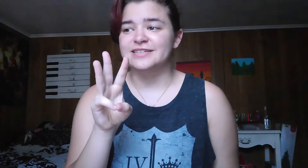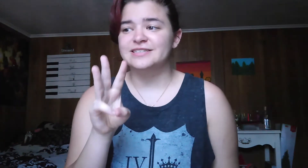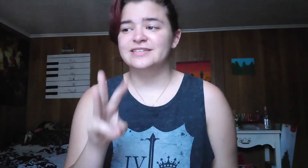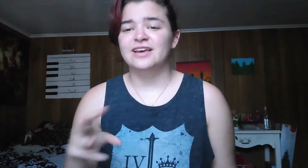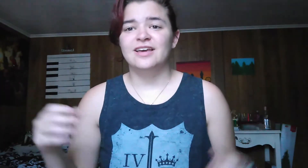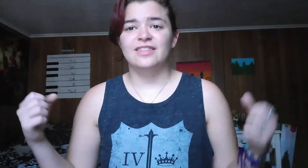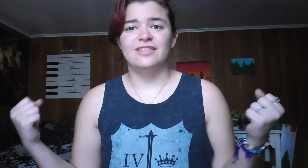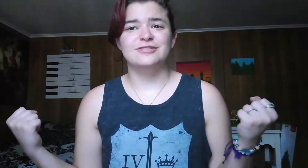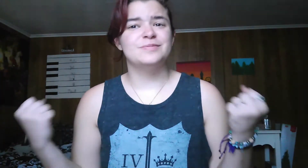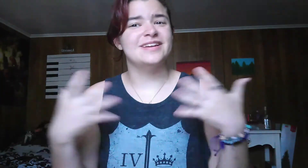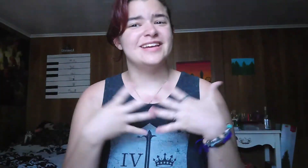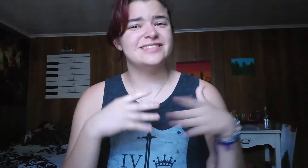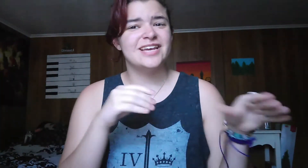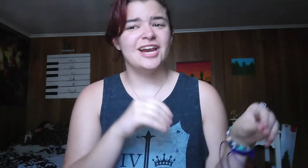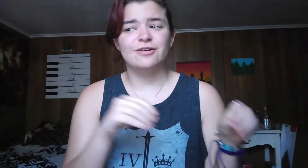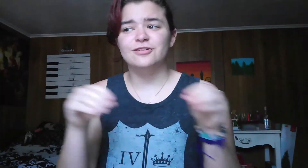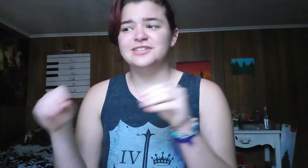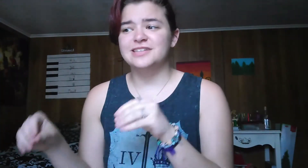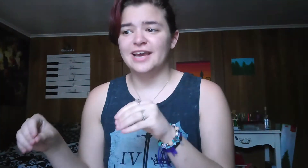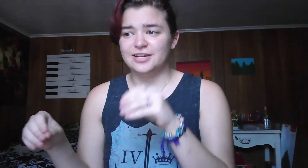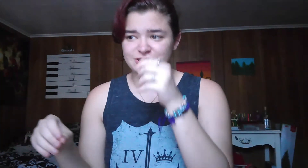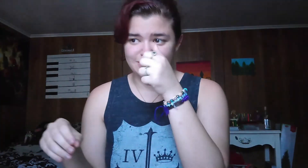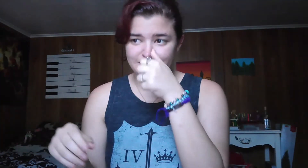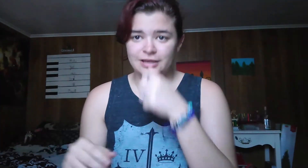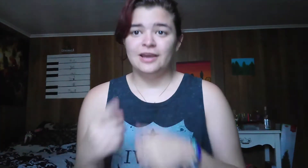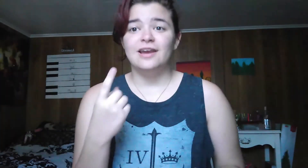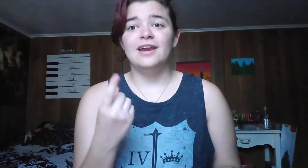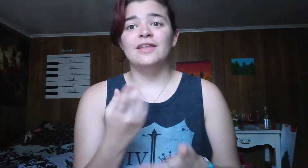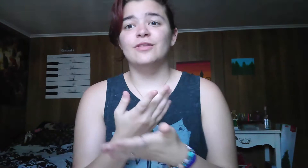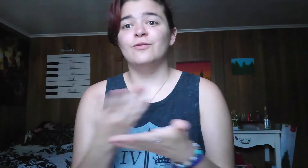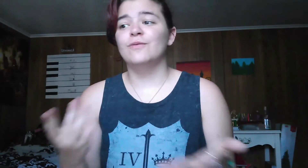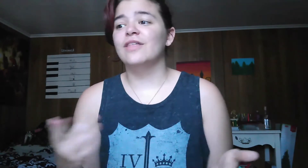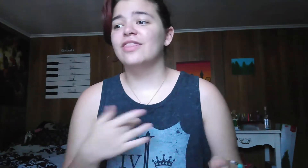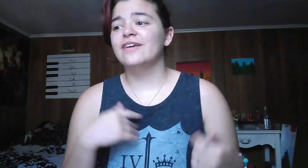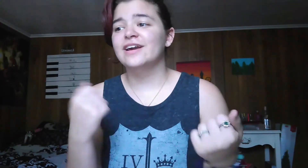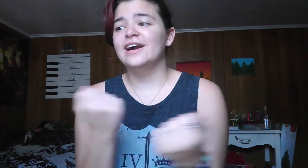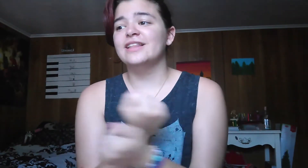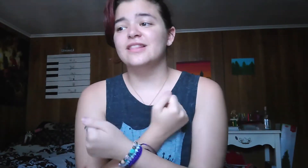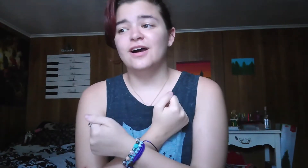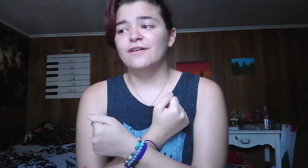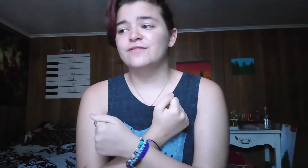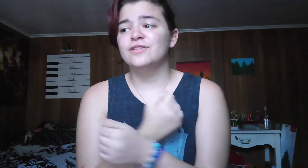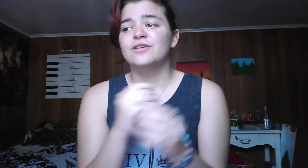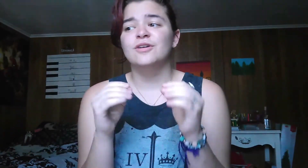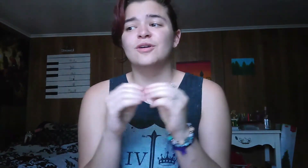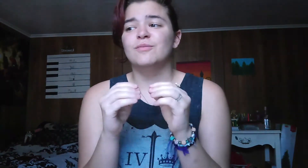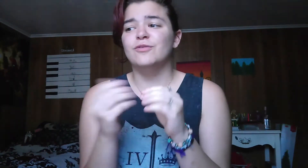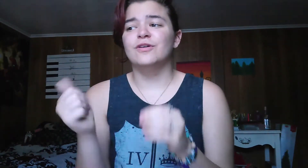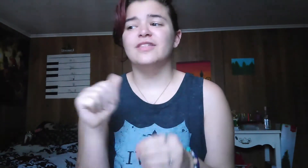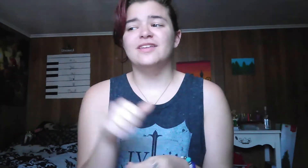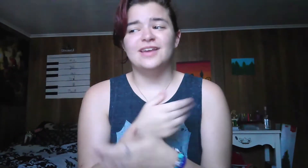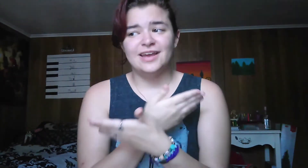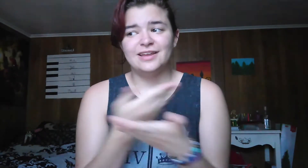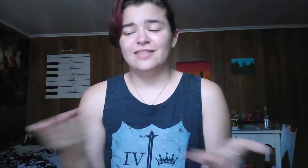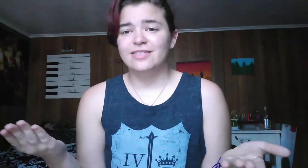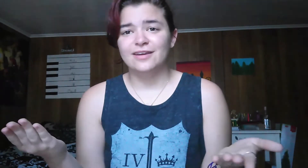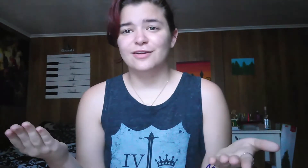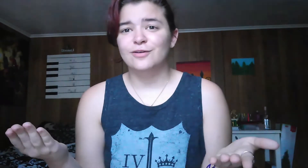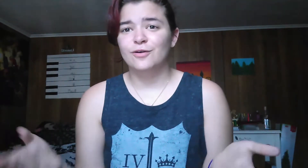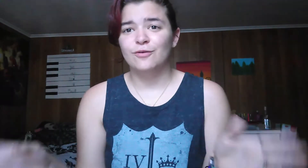8:46 there's been a terrorist action, and the one thing I loved more than anything